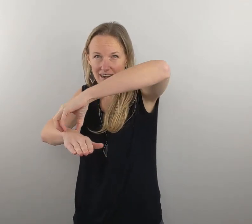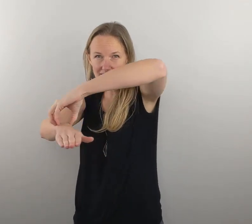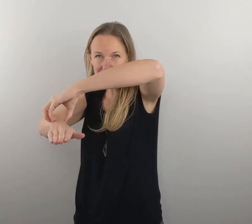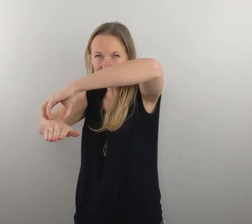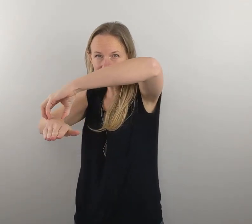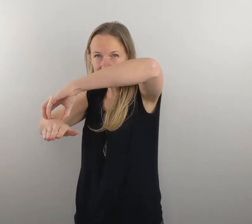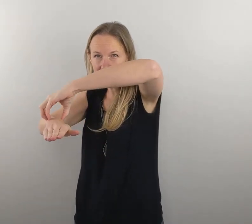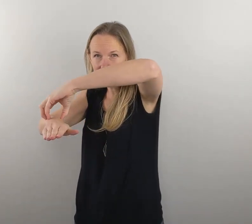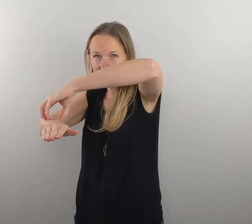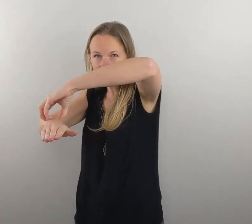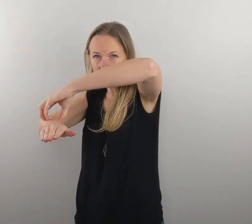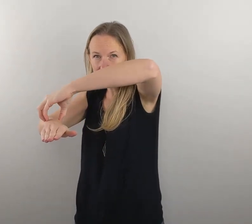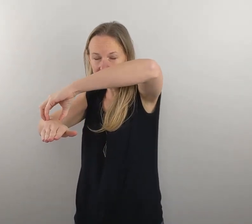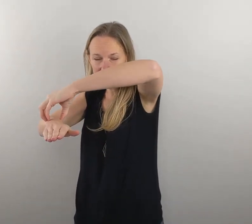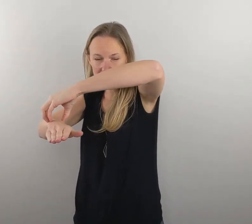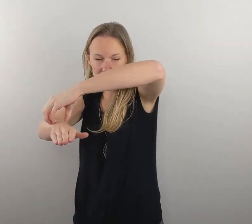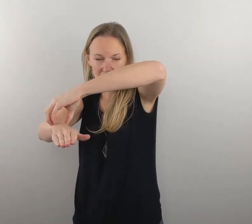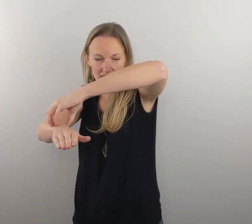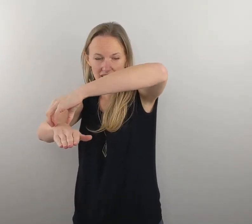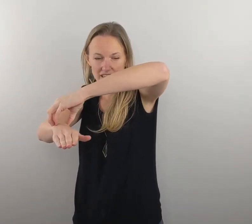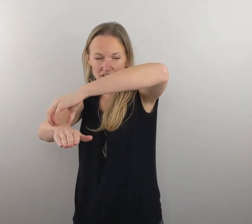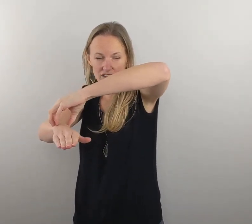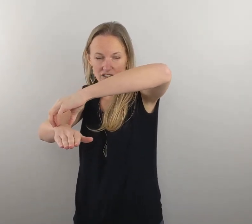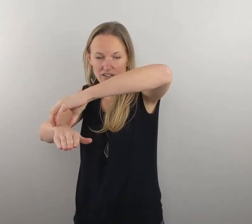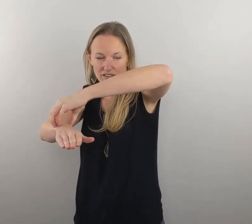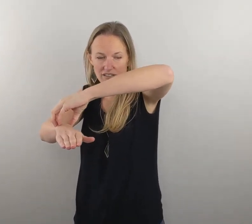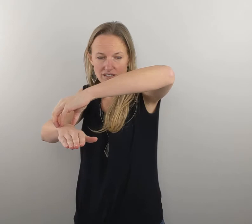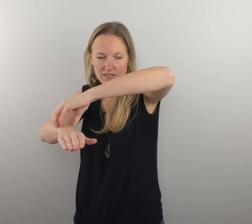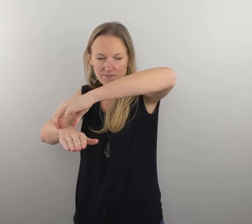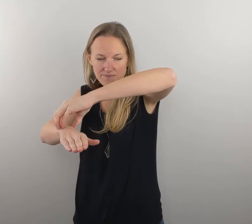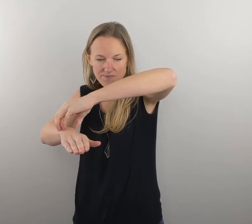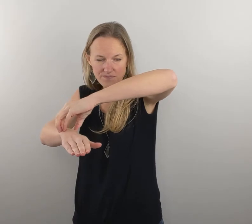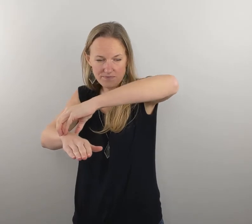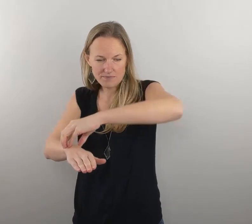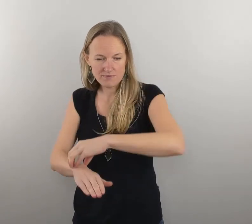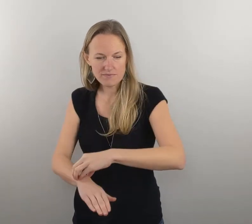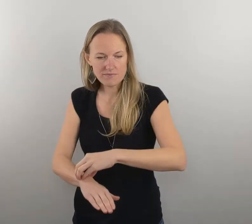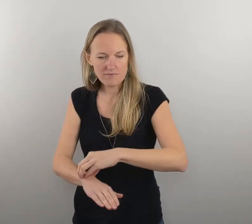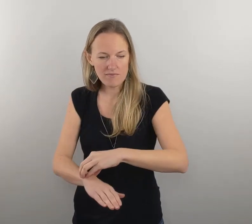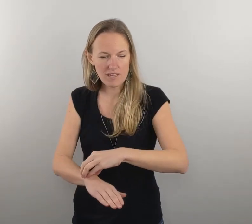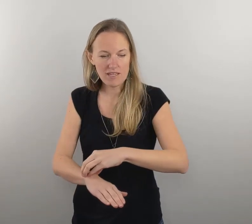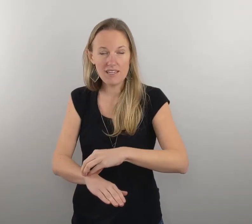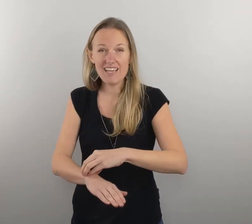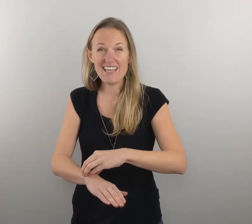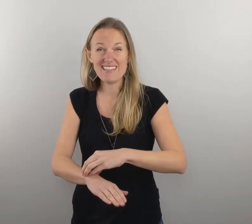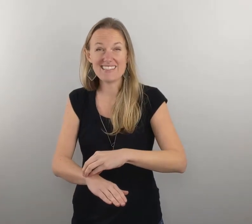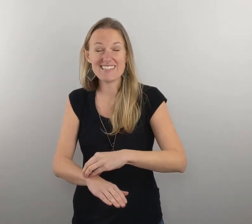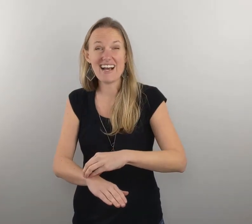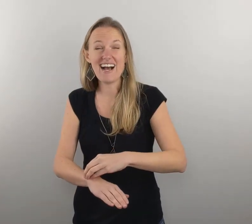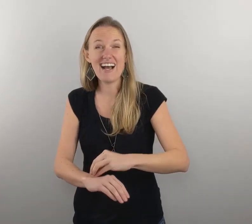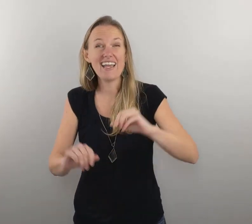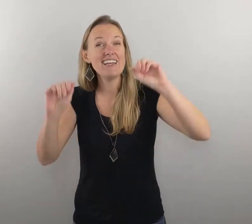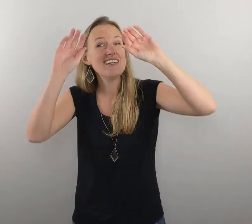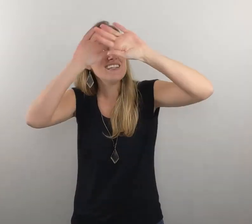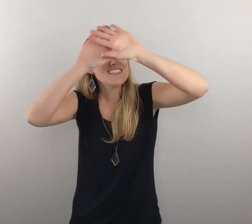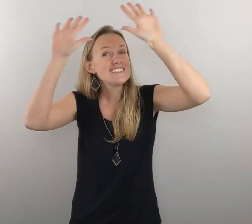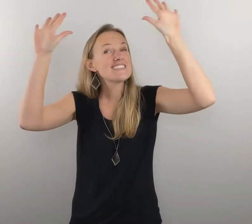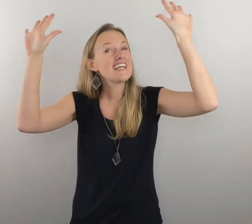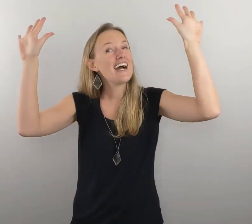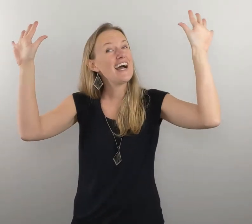a little circle on your wrist. In earth, okay, and sky,